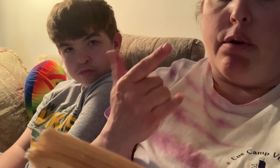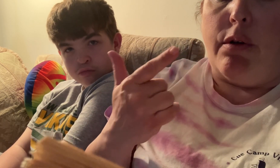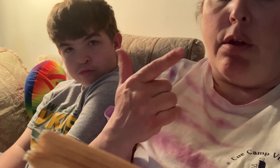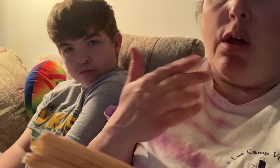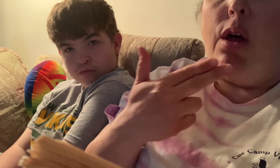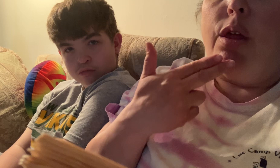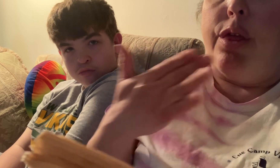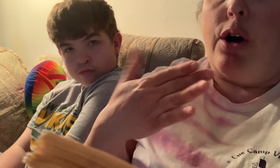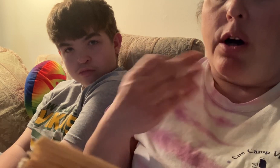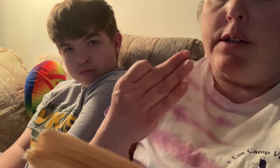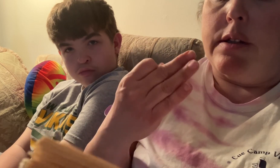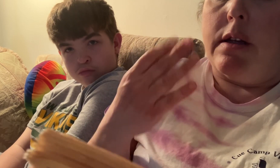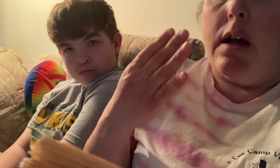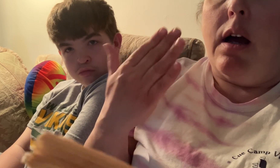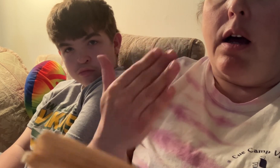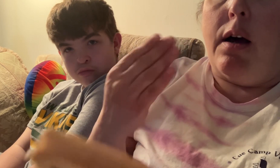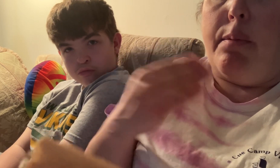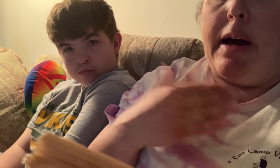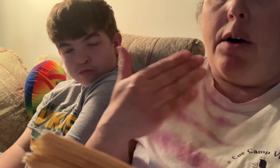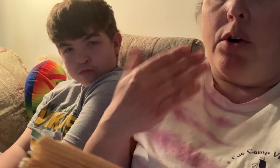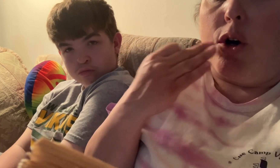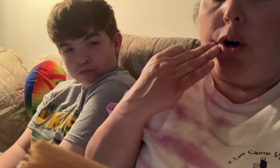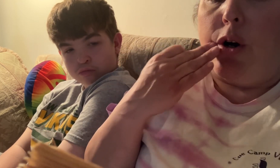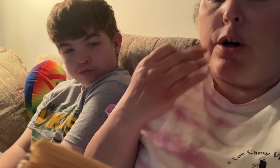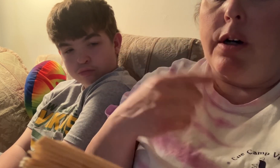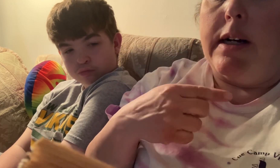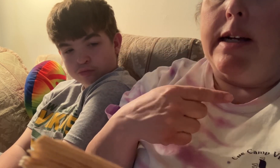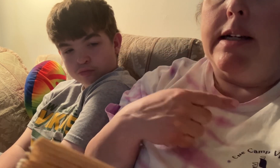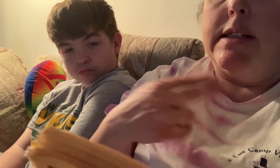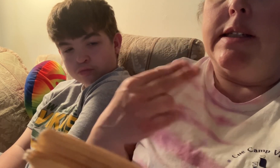disagreeable thoughts about her